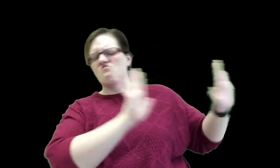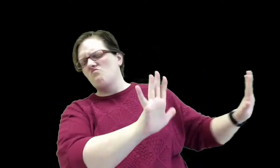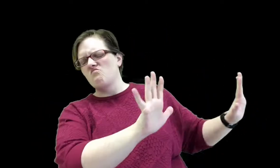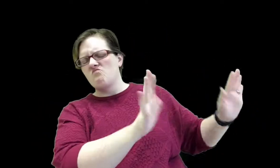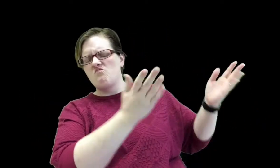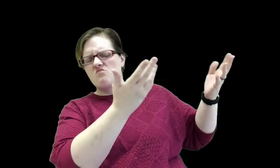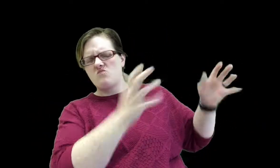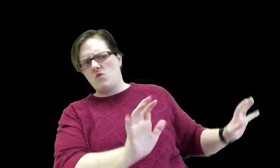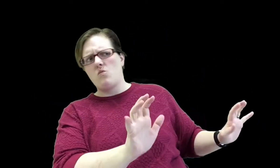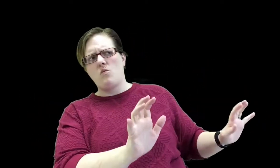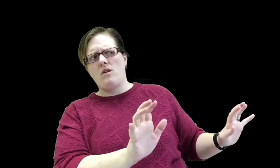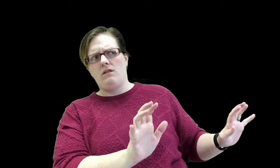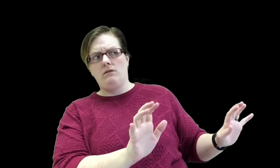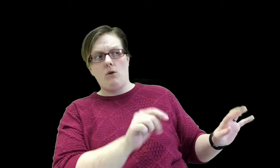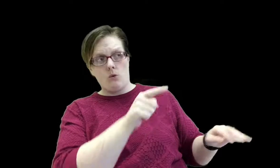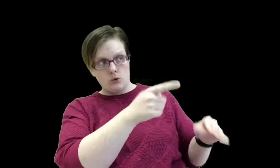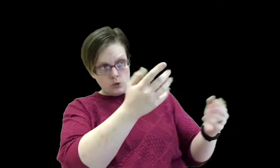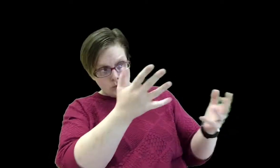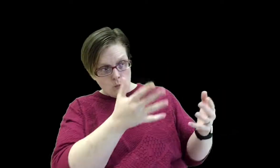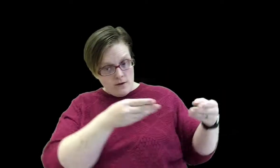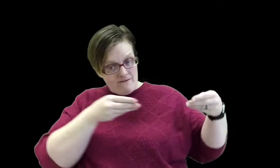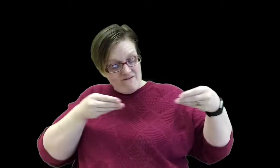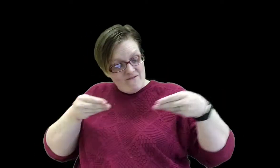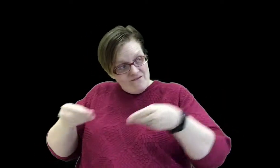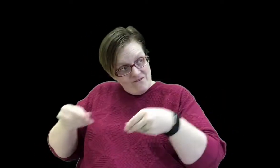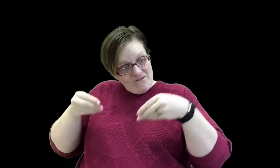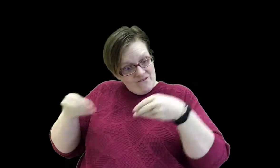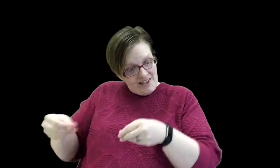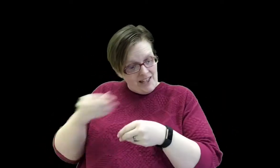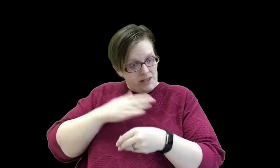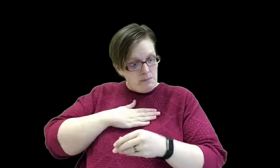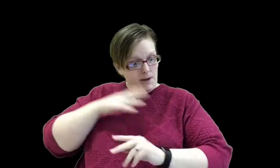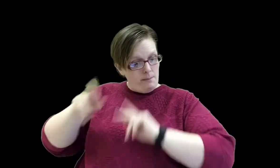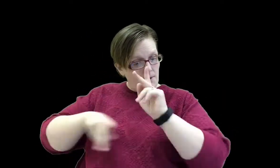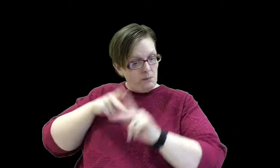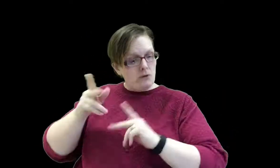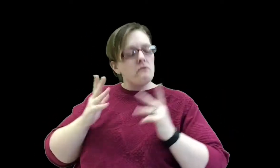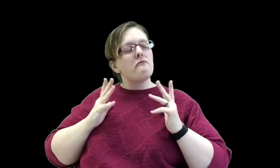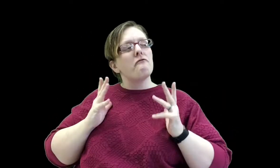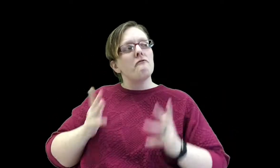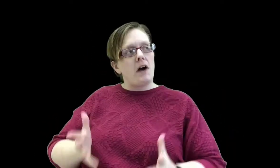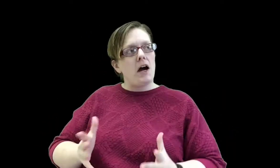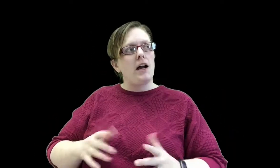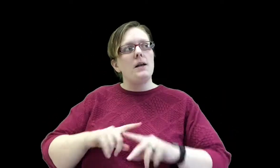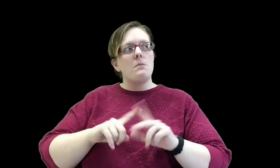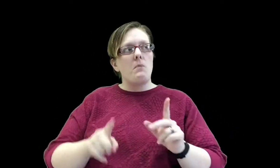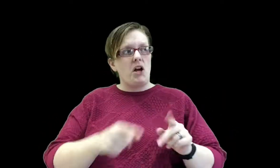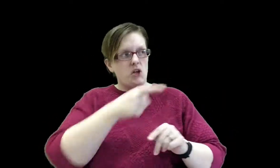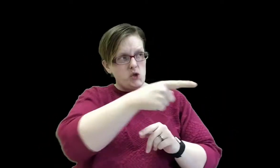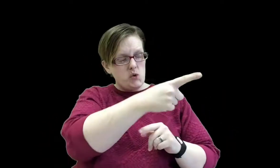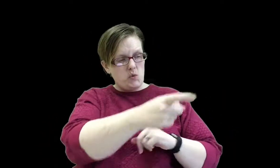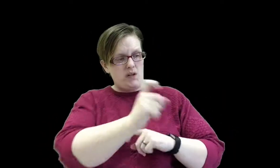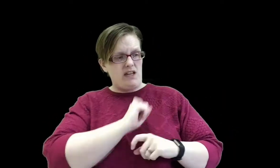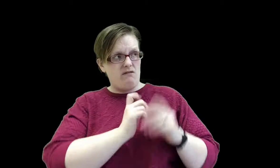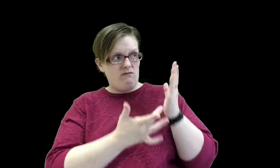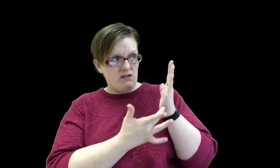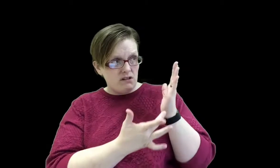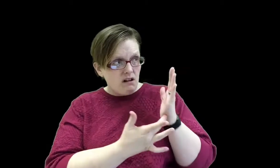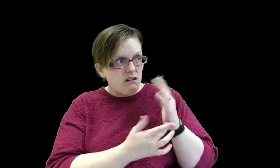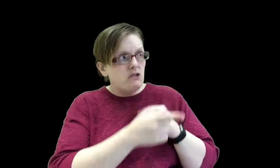they reject all sorts of outside influence. They will allow some people to give food, but